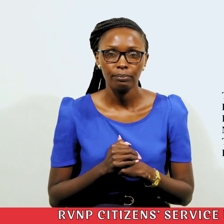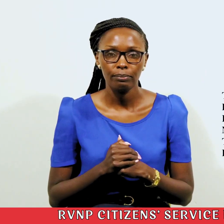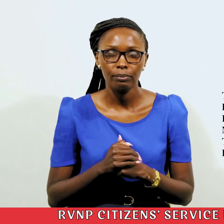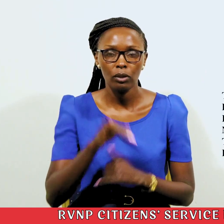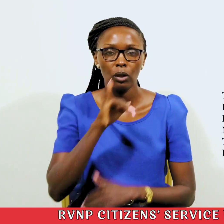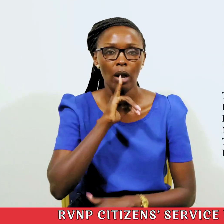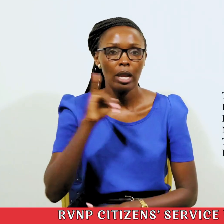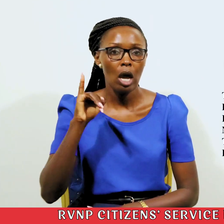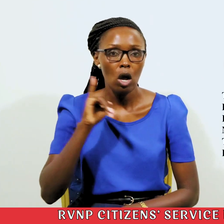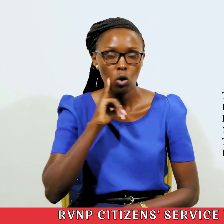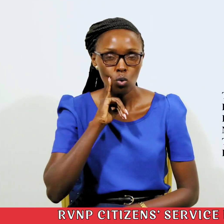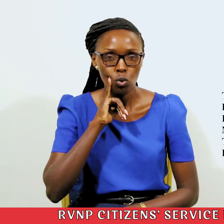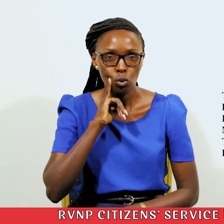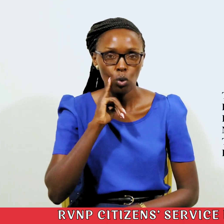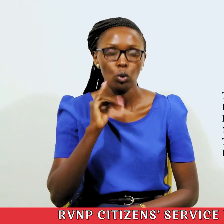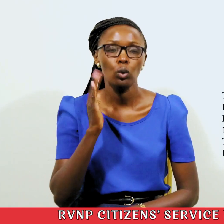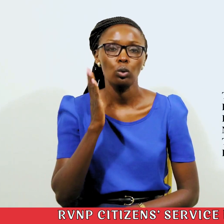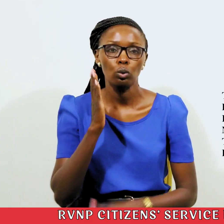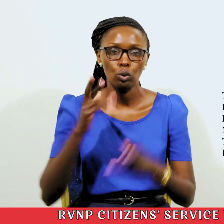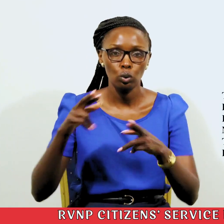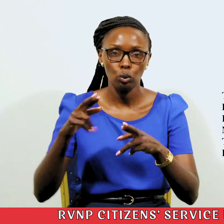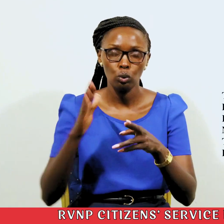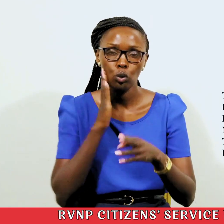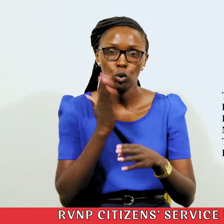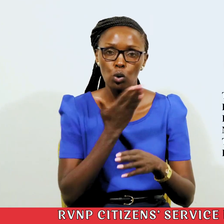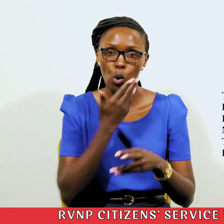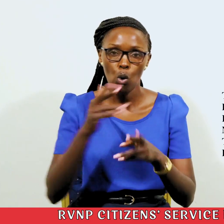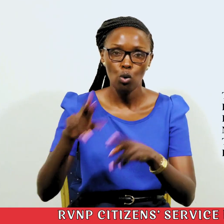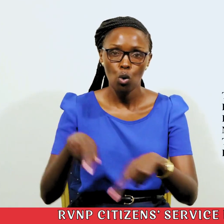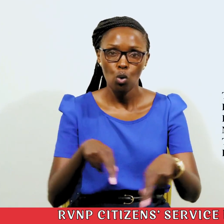Nakuru Njoro Road, Nakuru.